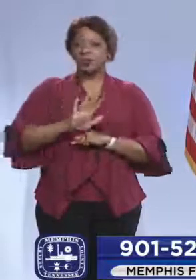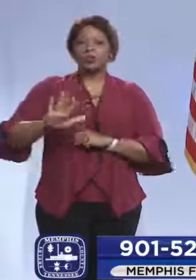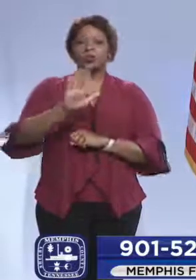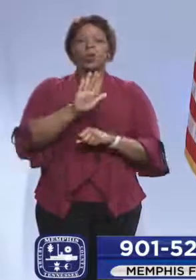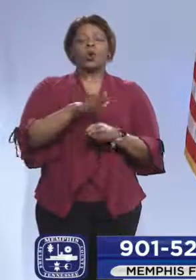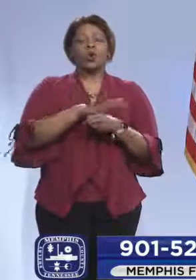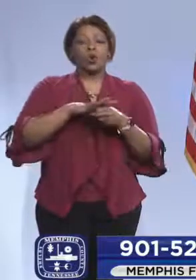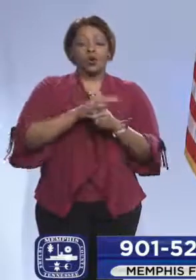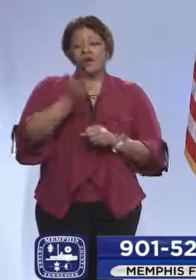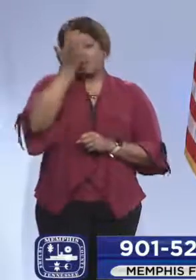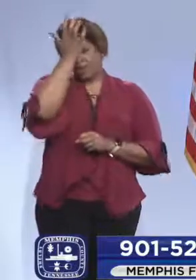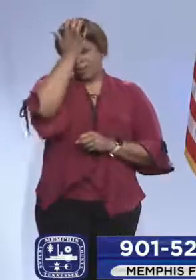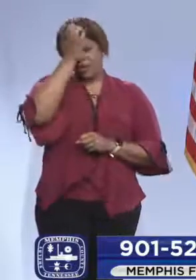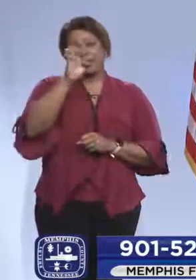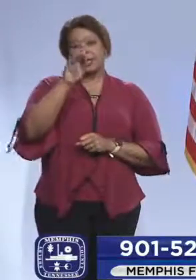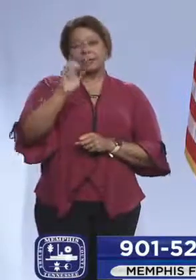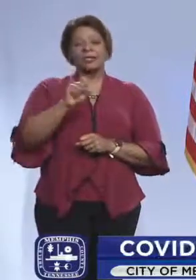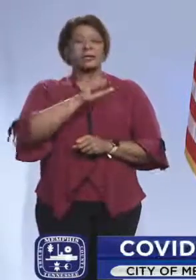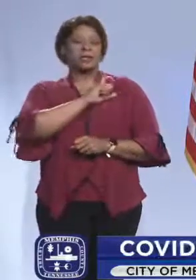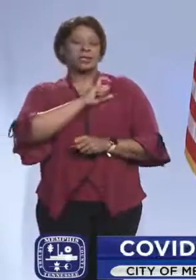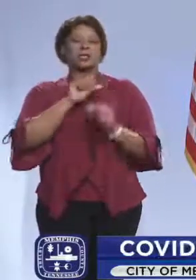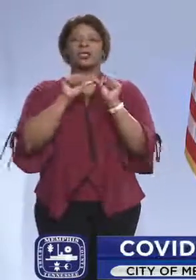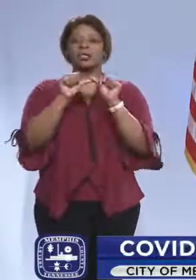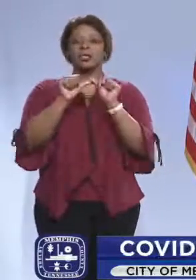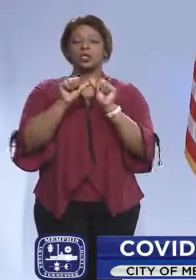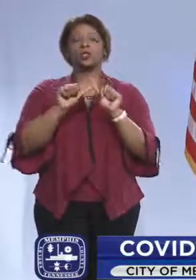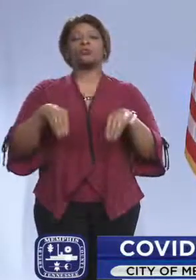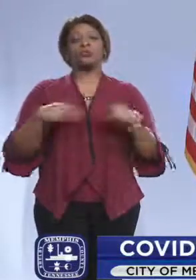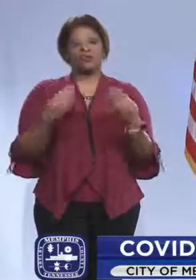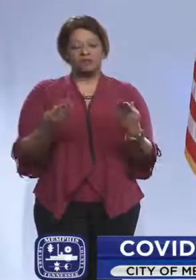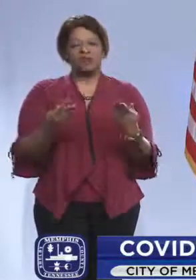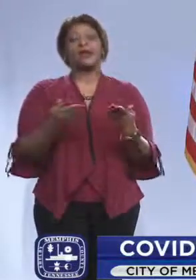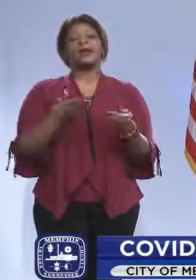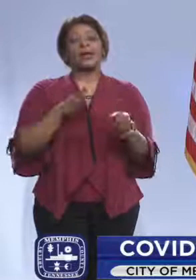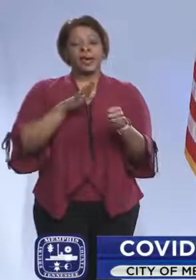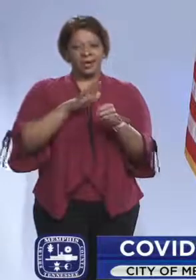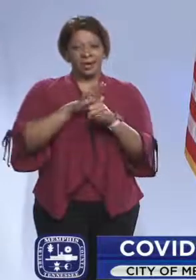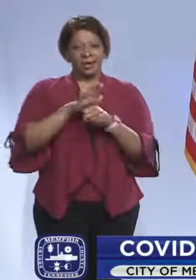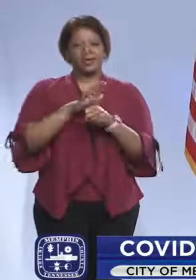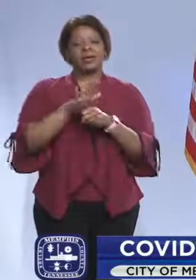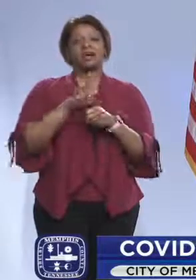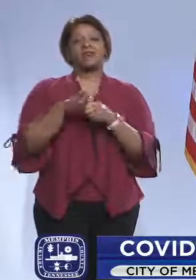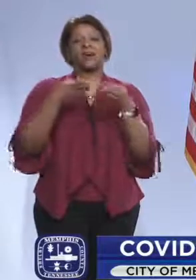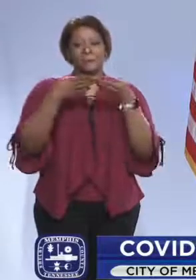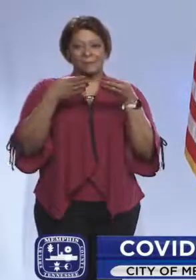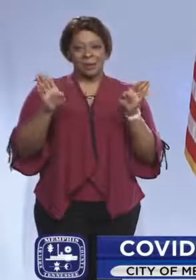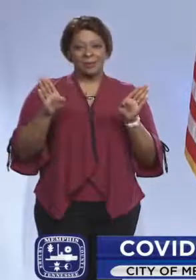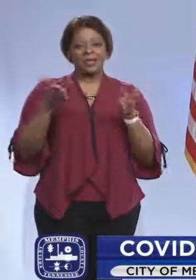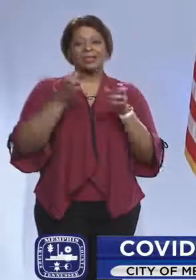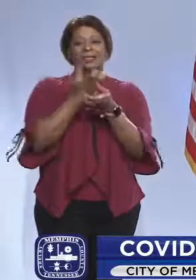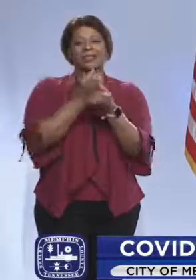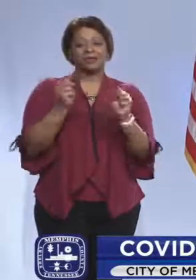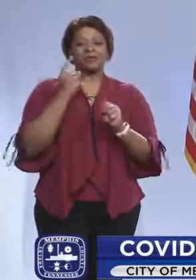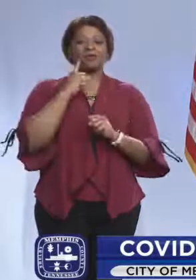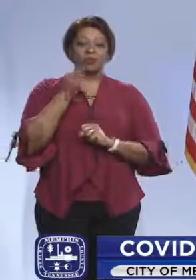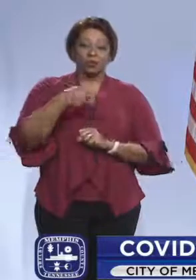fire, EMS, and police departments continue to provide adequate public safety services to the community.